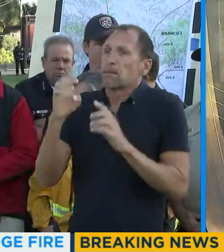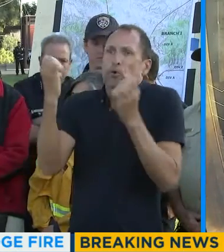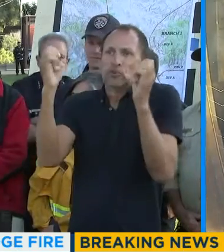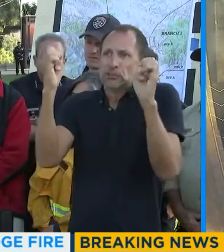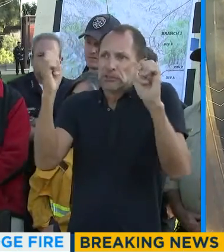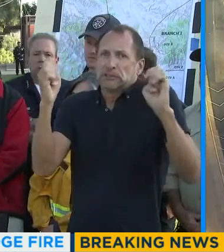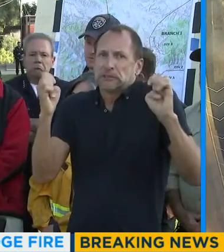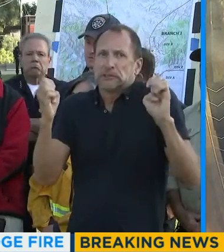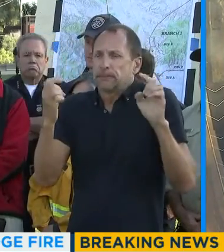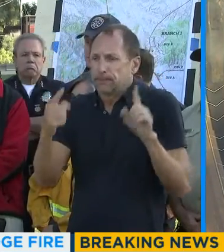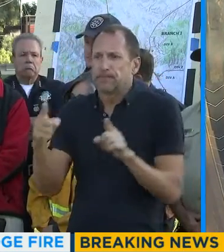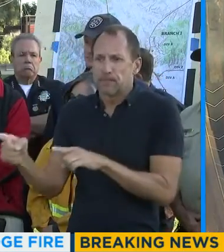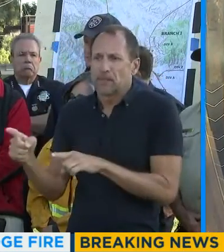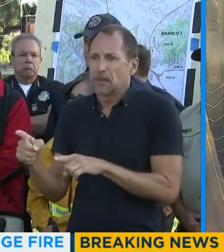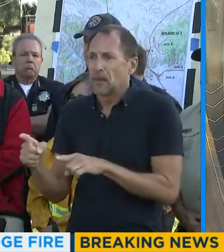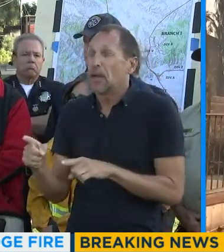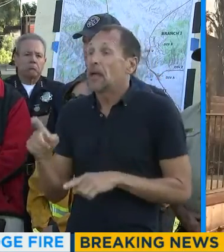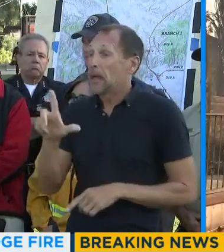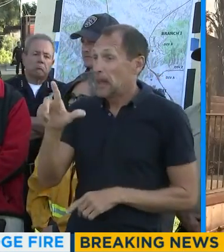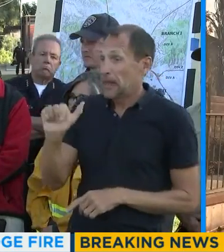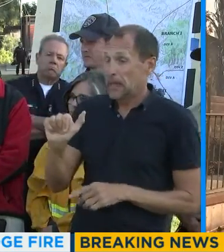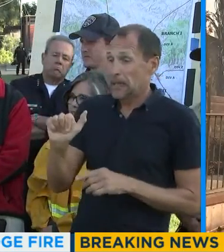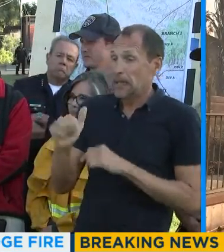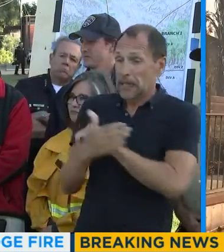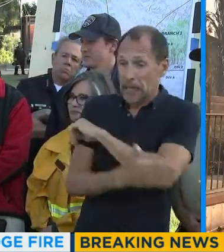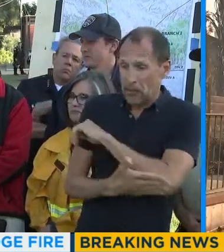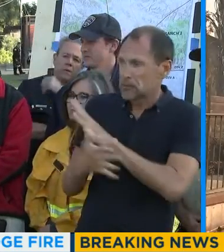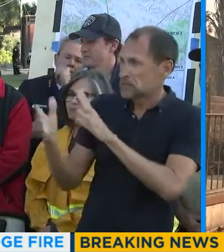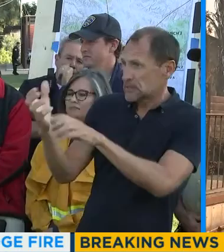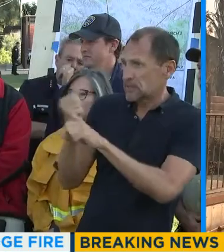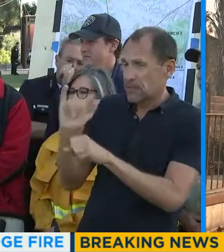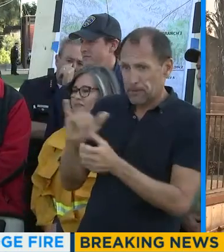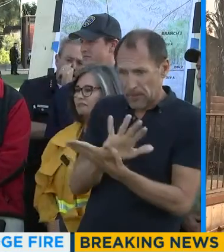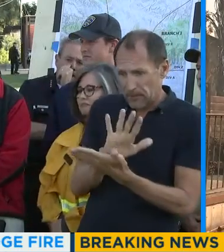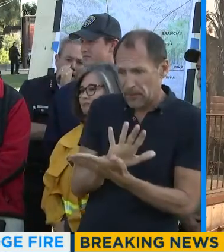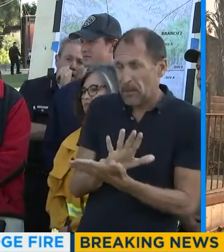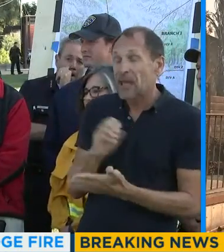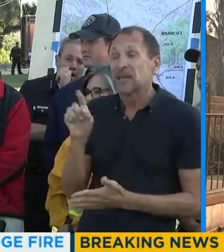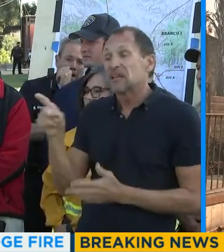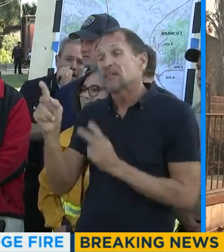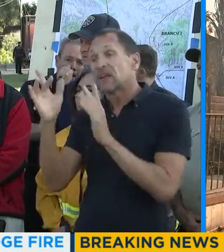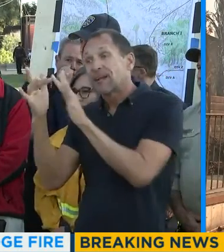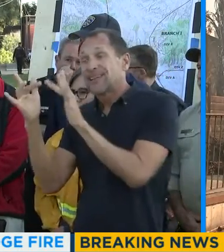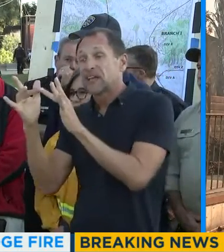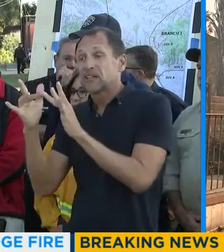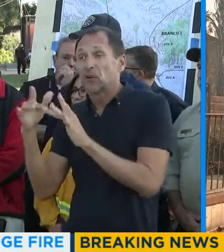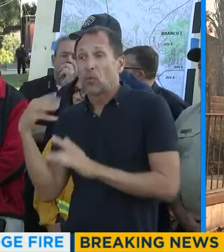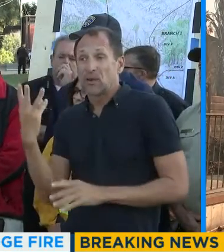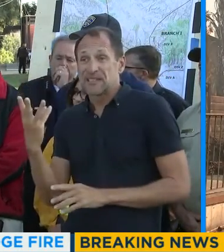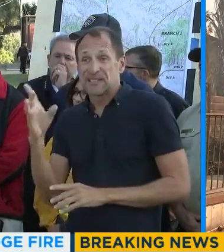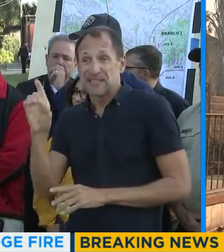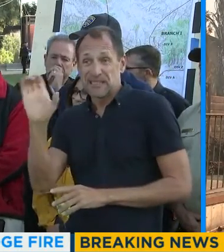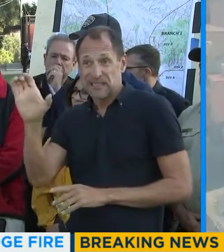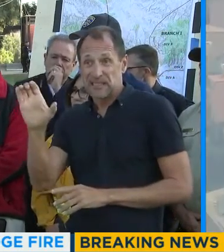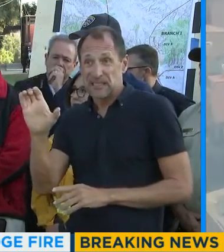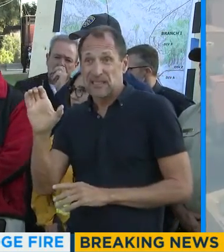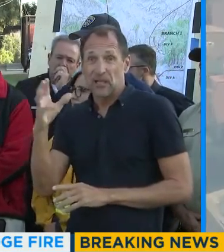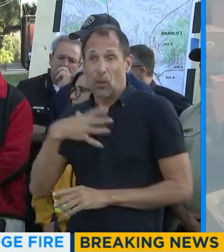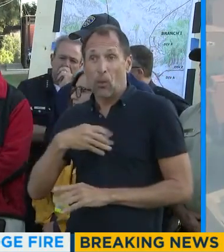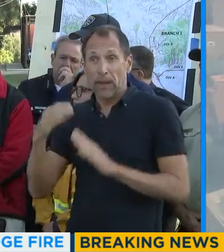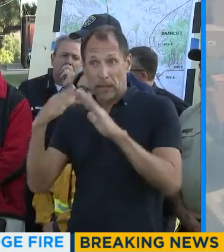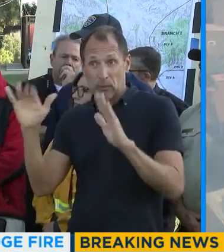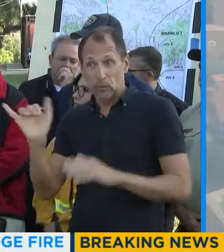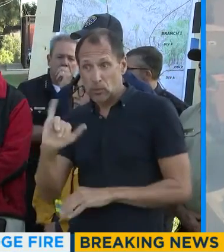Angeles. And he has been in contact with the White House, talking to folks in Washington, D.C. And we are working hard at the state level to ensure that there